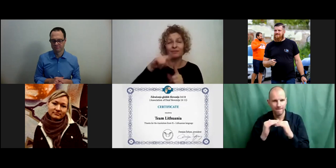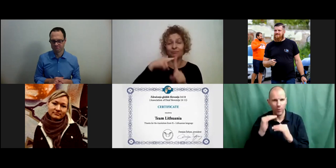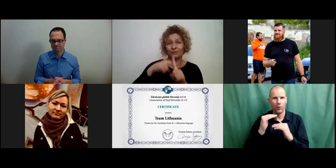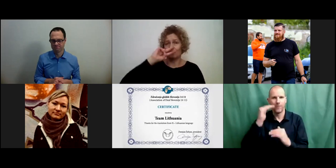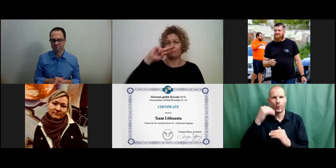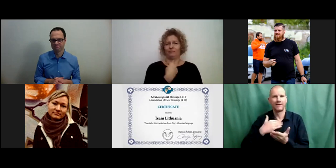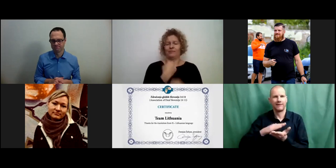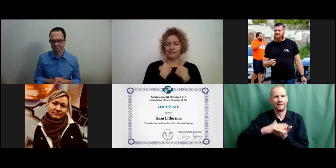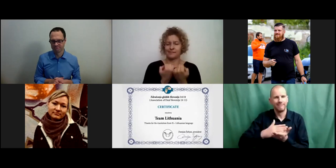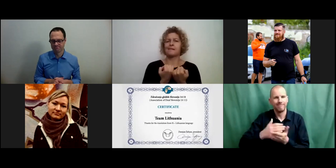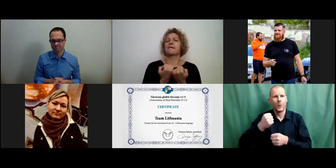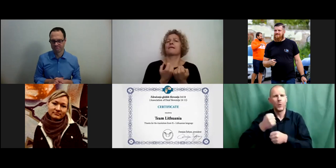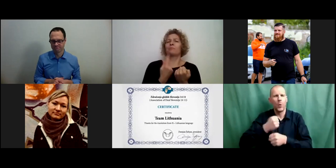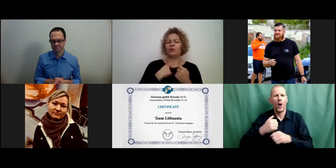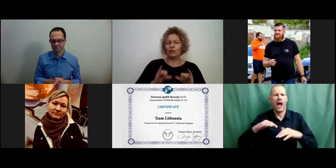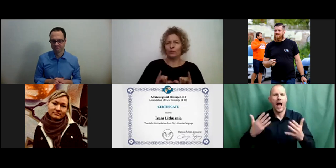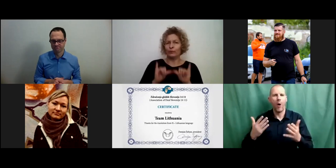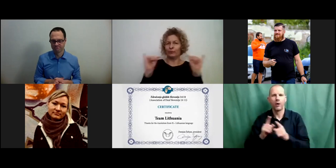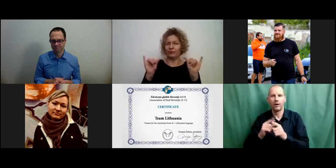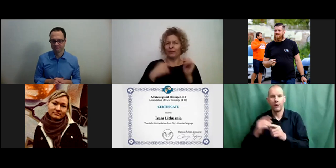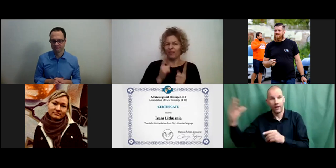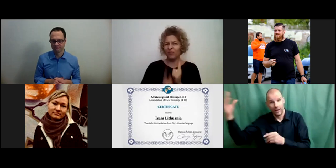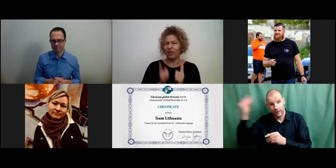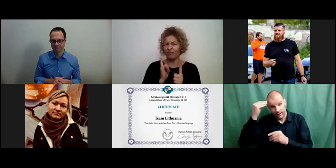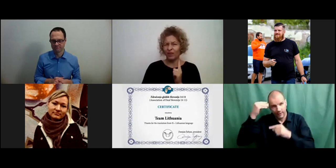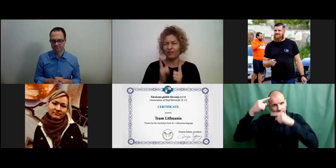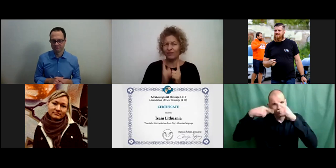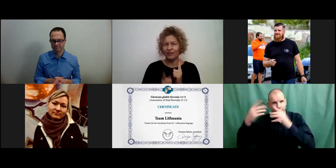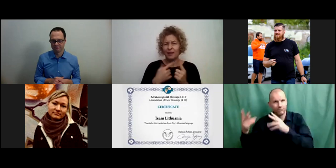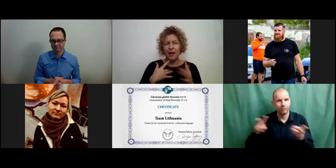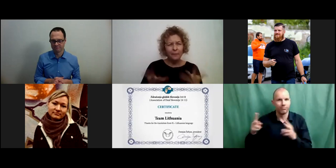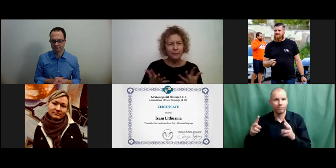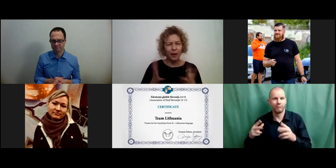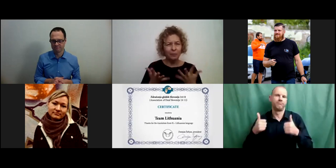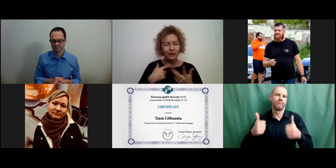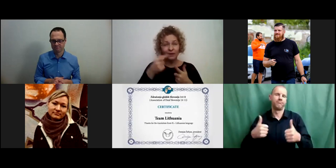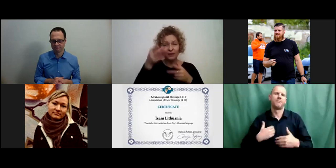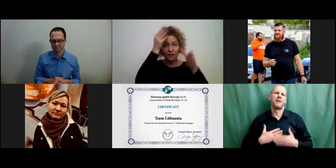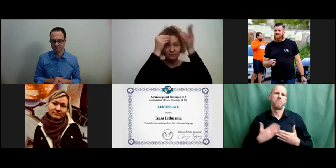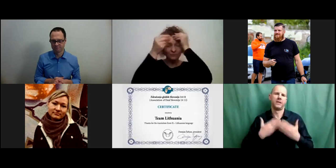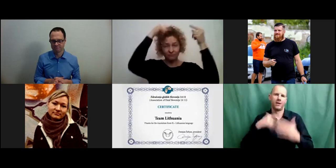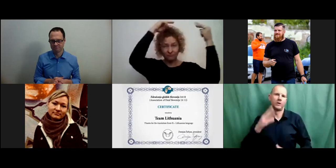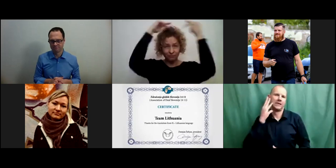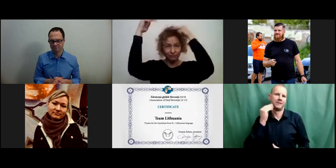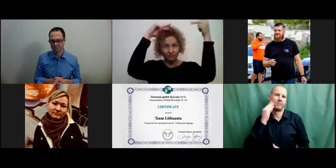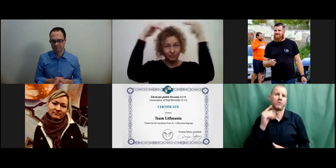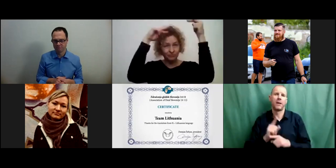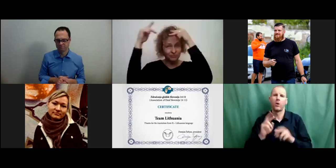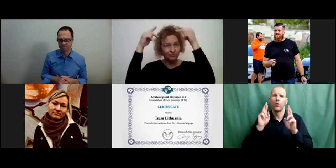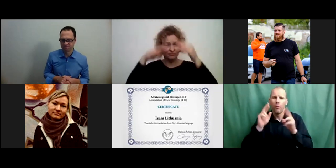and also see what our own qualities are, to see how we can work as deaf interpreters and also to experience